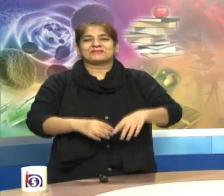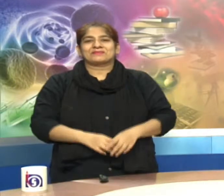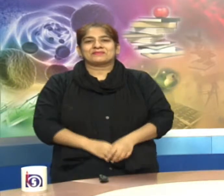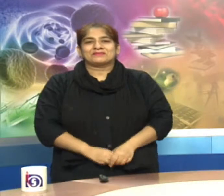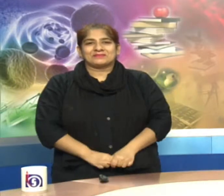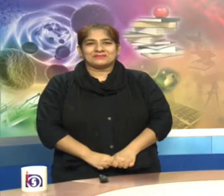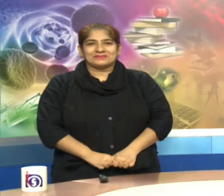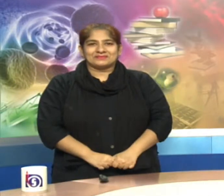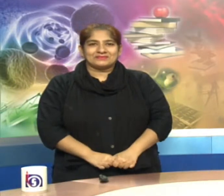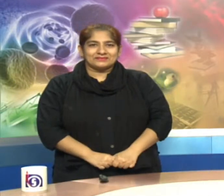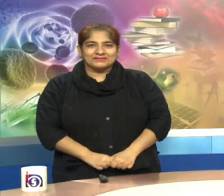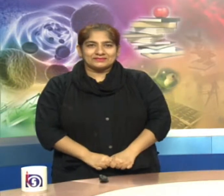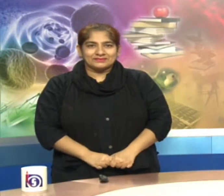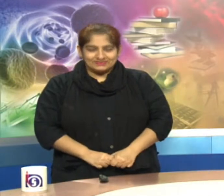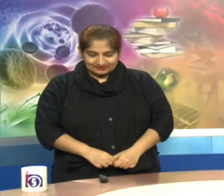selling.